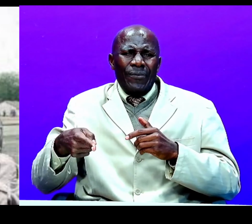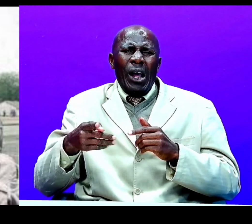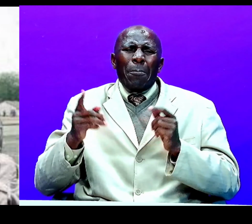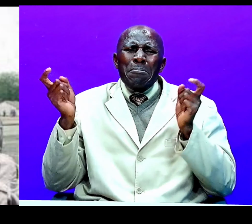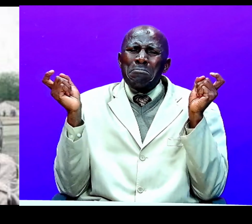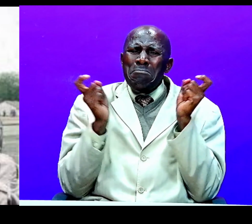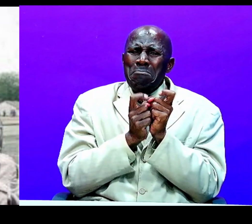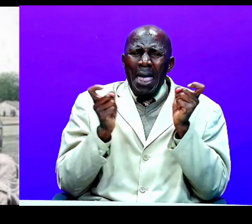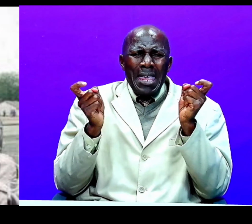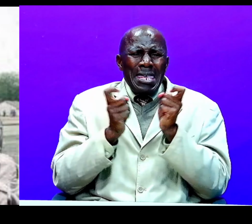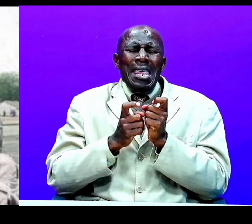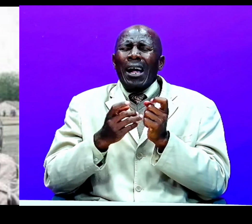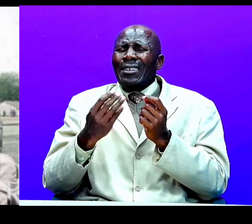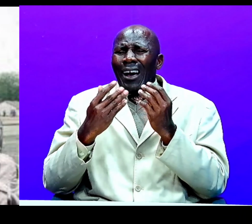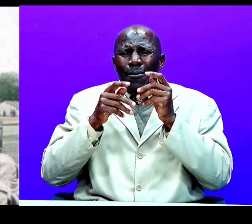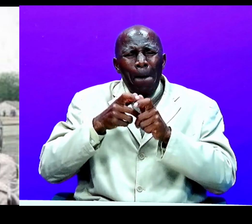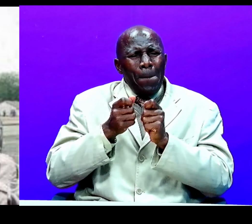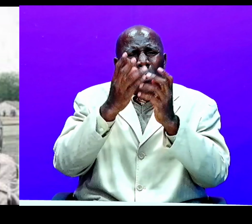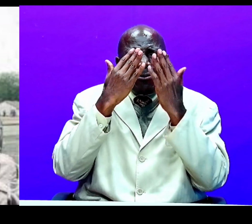cheering wananchi.